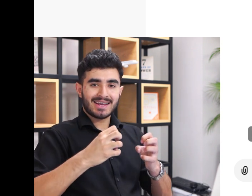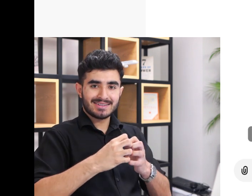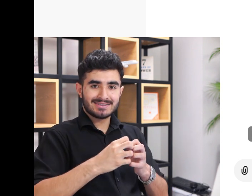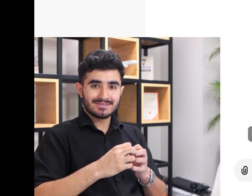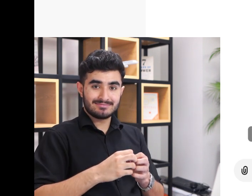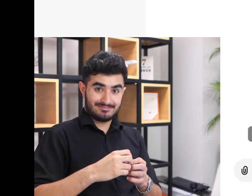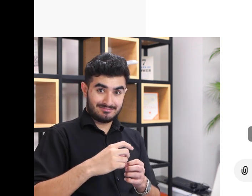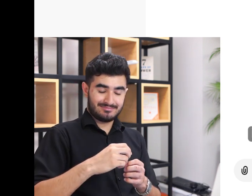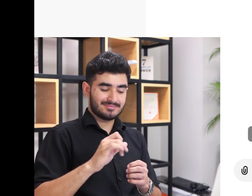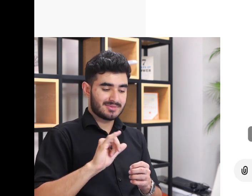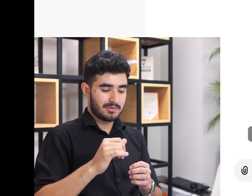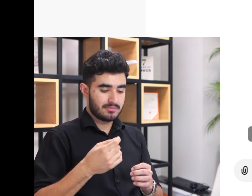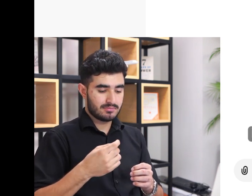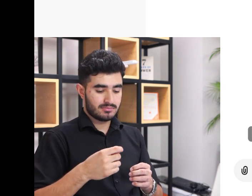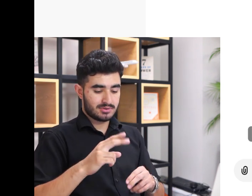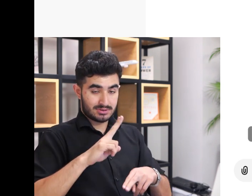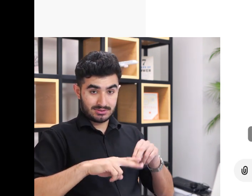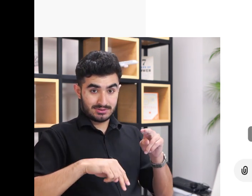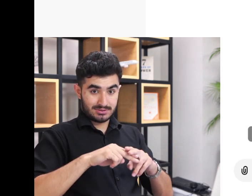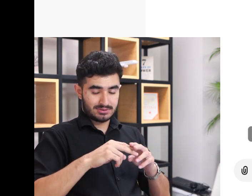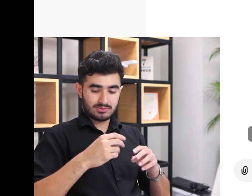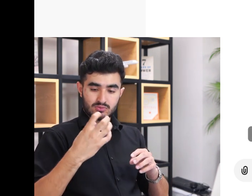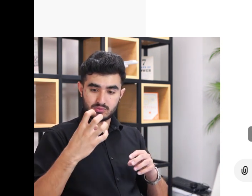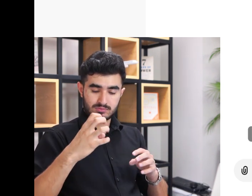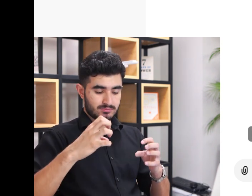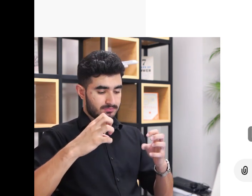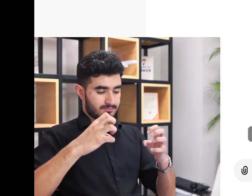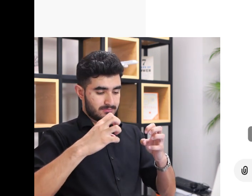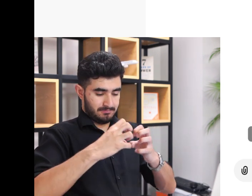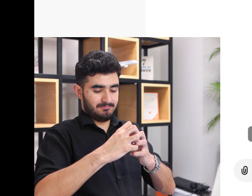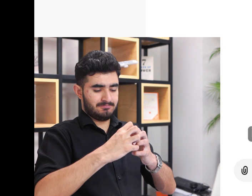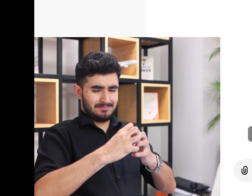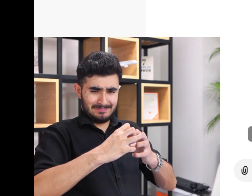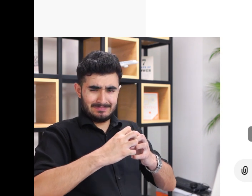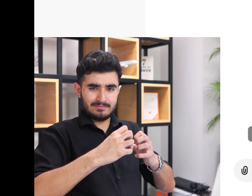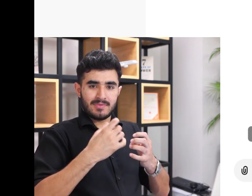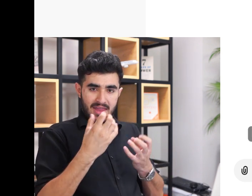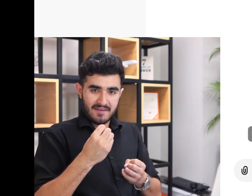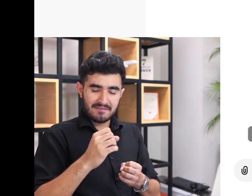It works just as how magnet pulls metal toward itself.